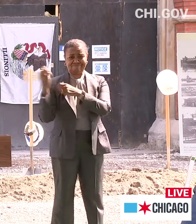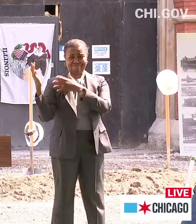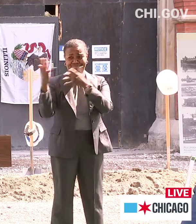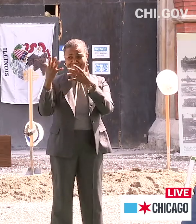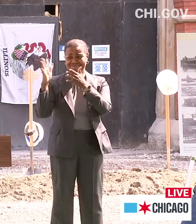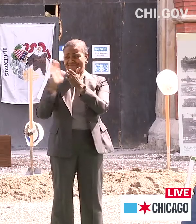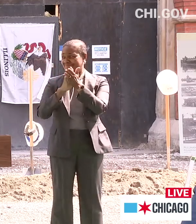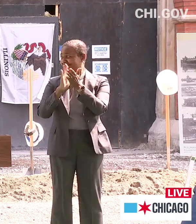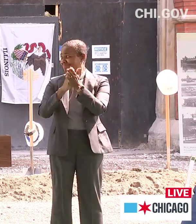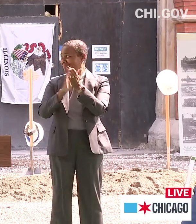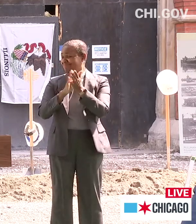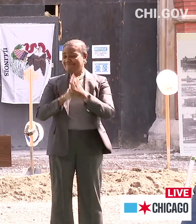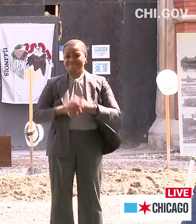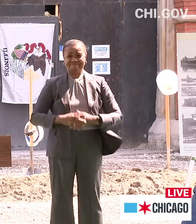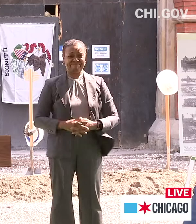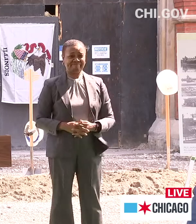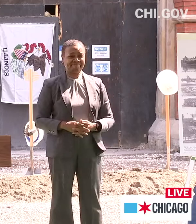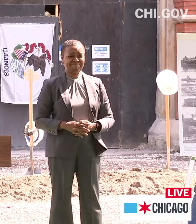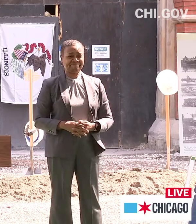You know?